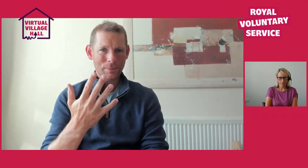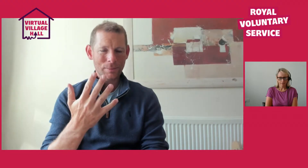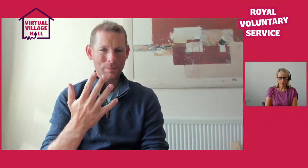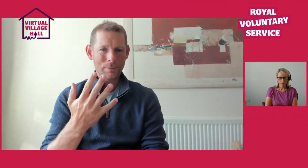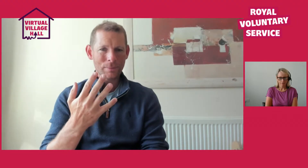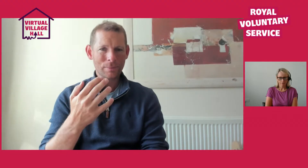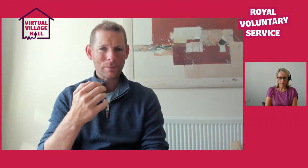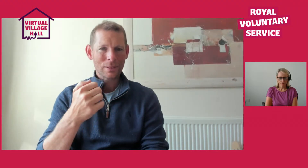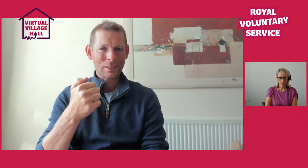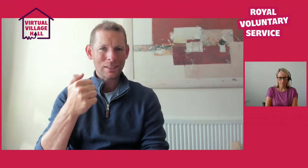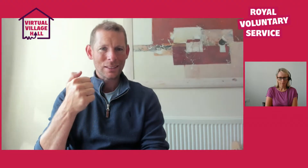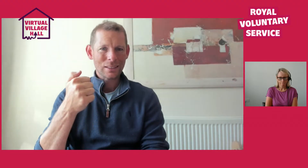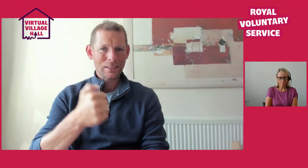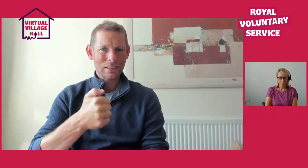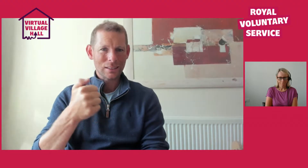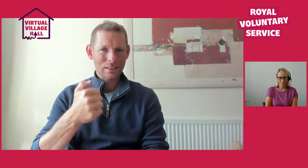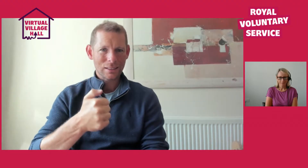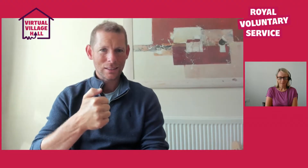15,